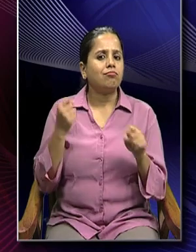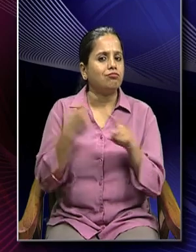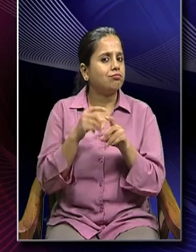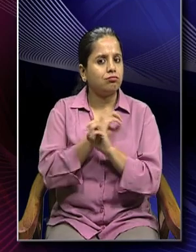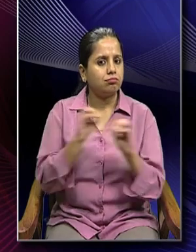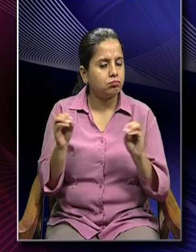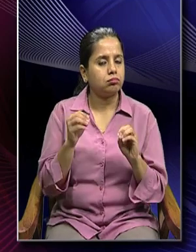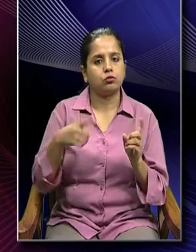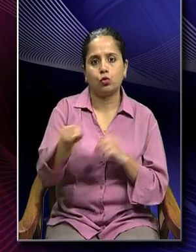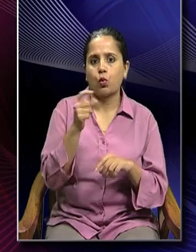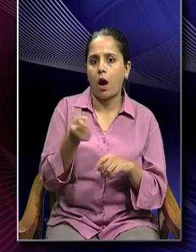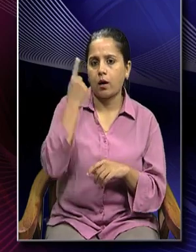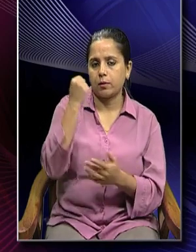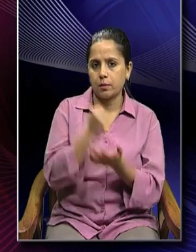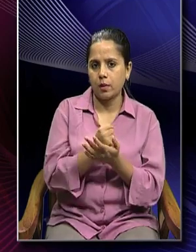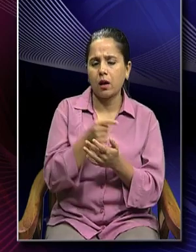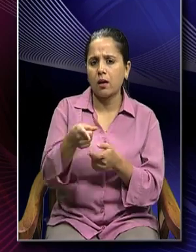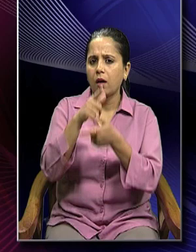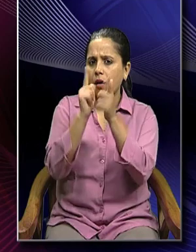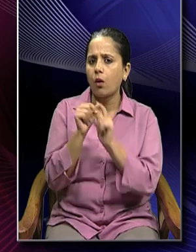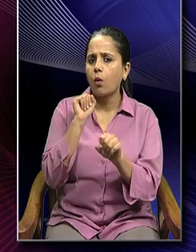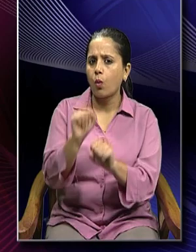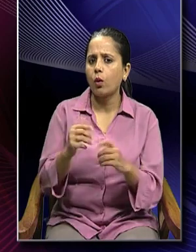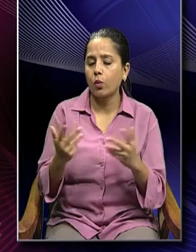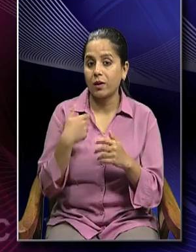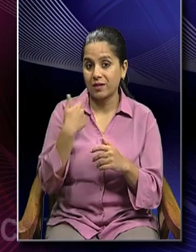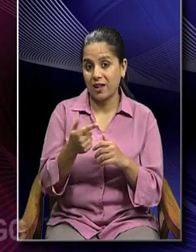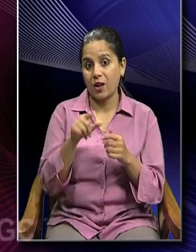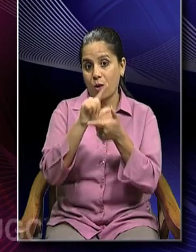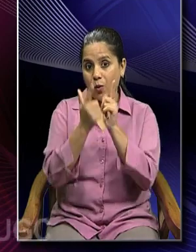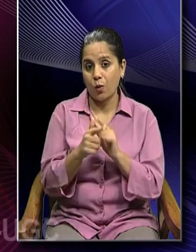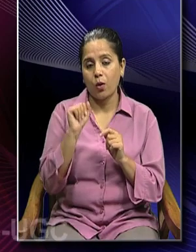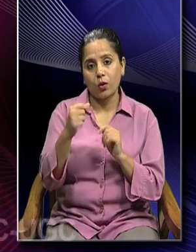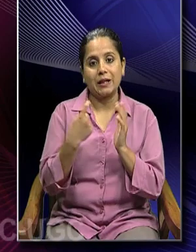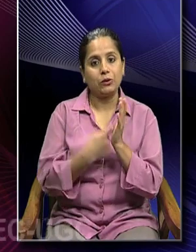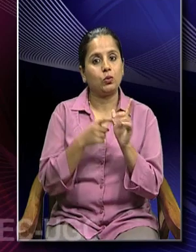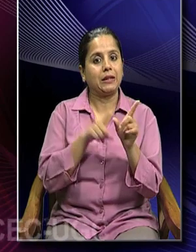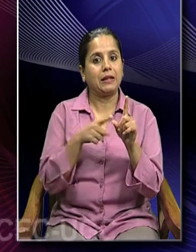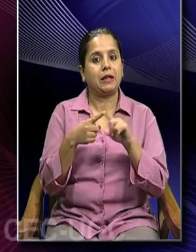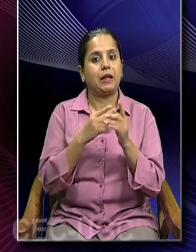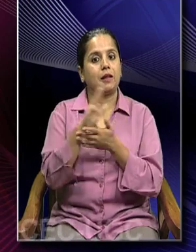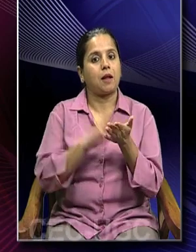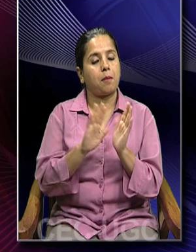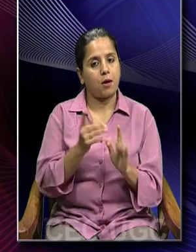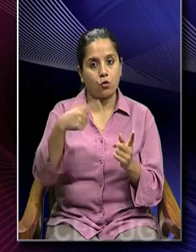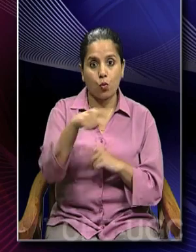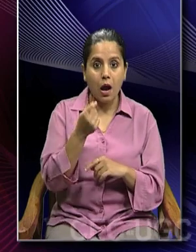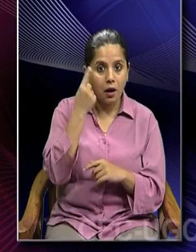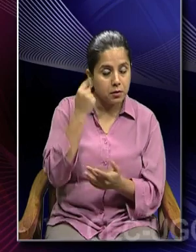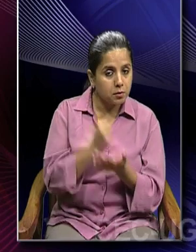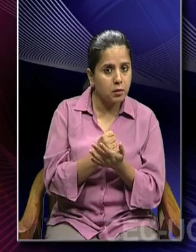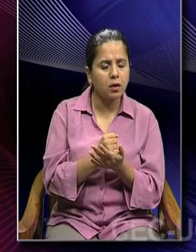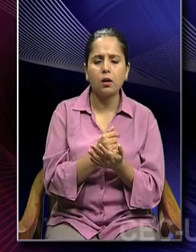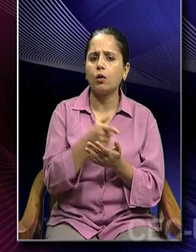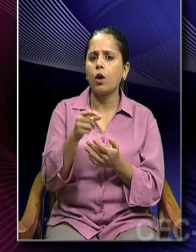we need to understand the algorithm behind that. When we say algorithm, there is a rhythm into that. So, we have to understand what